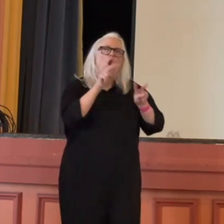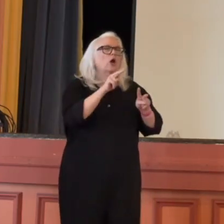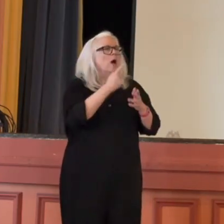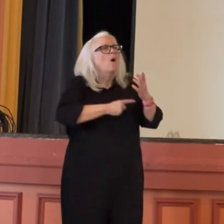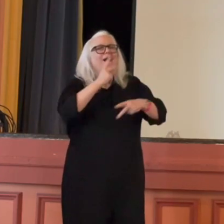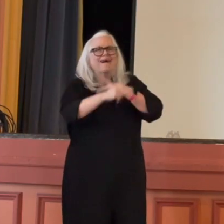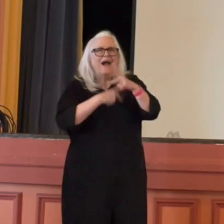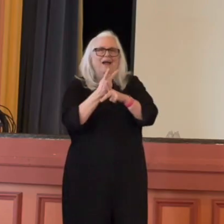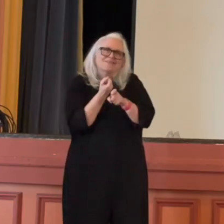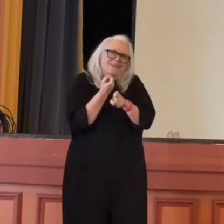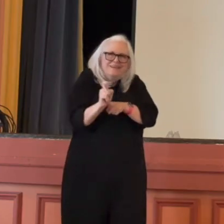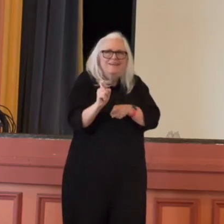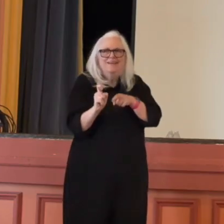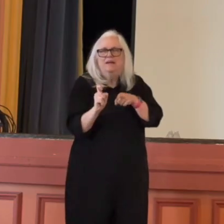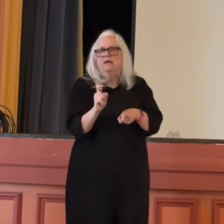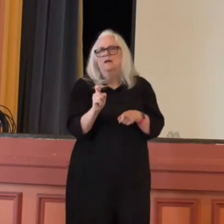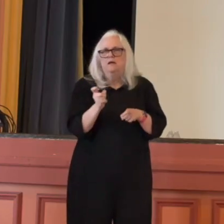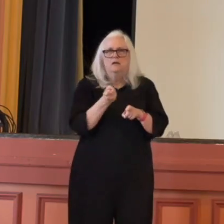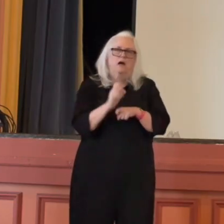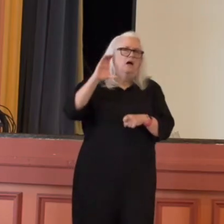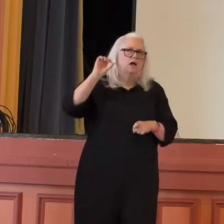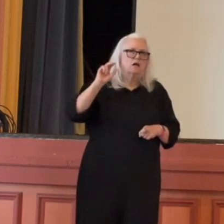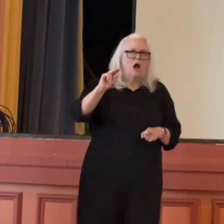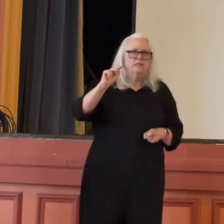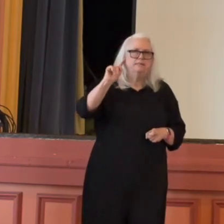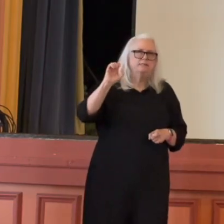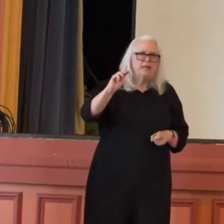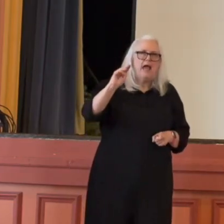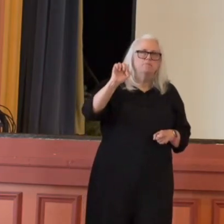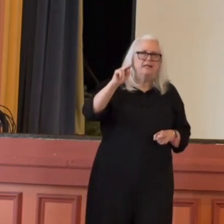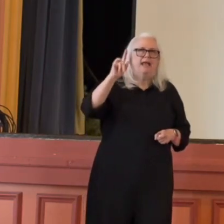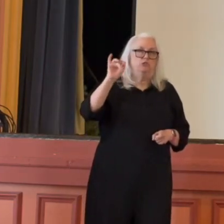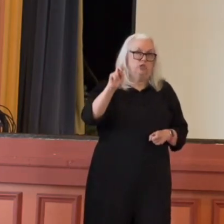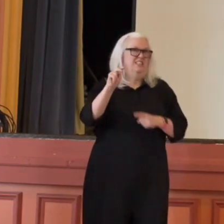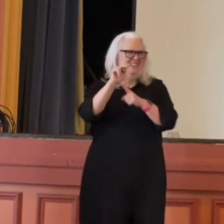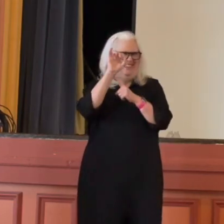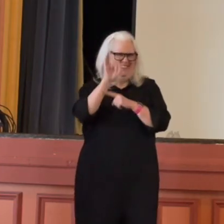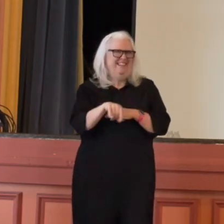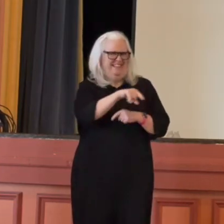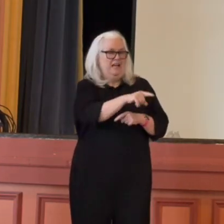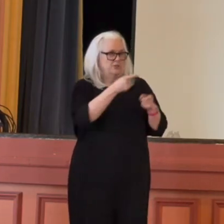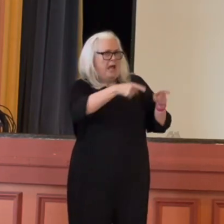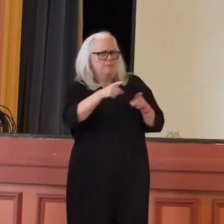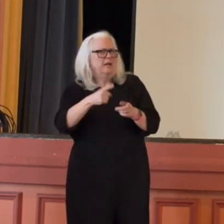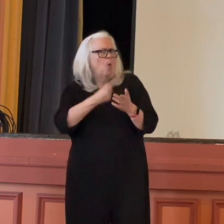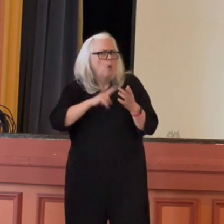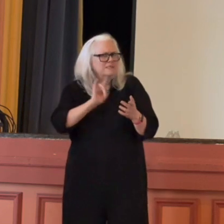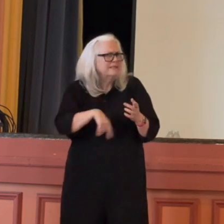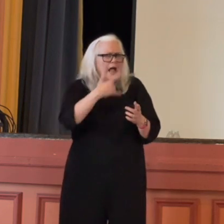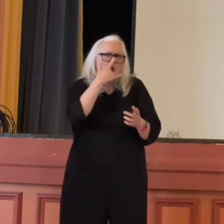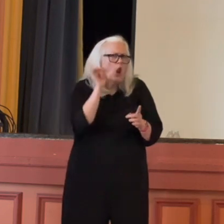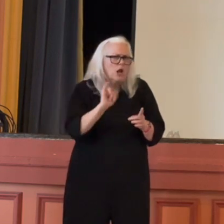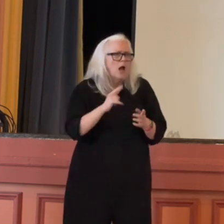contamination we are dealing with and the impacts of that contamination on the structures that we are constructing. So depending